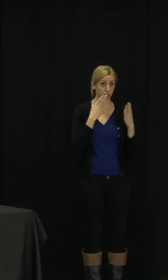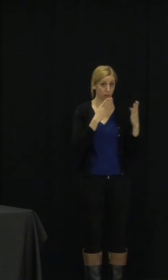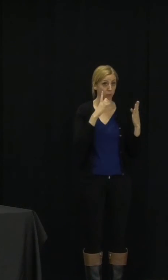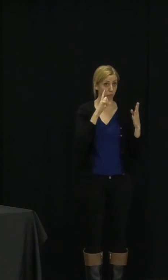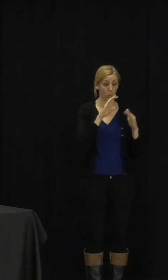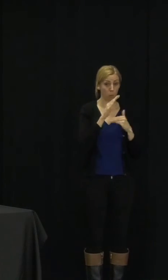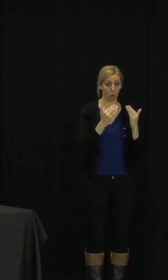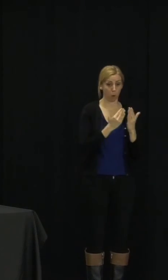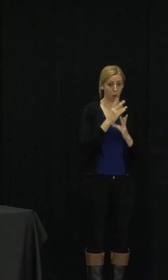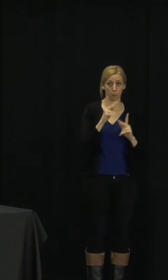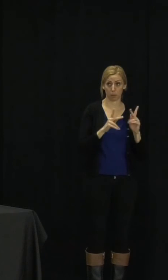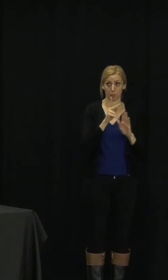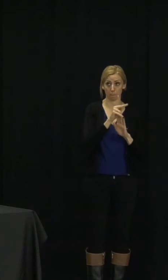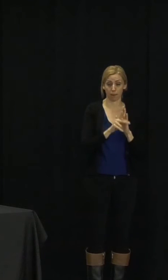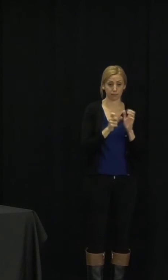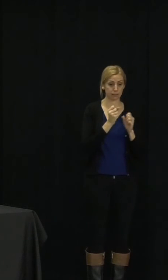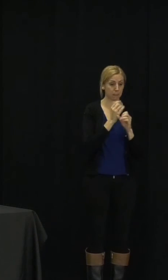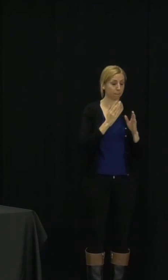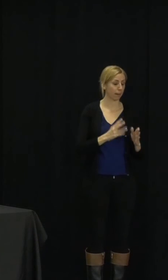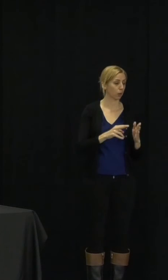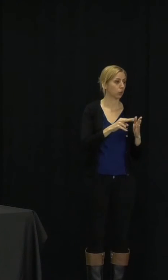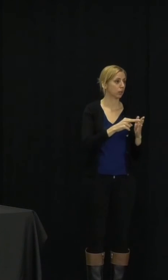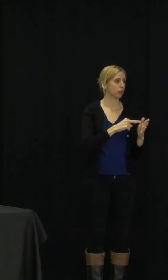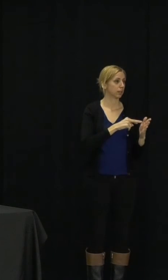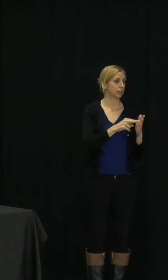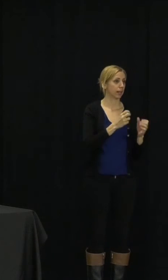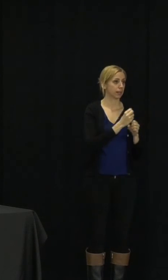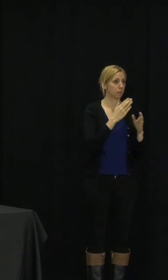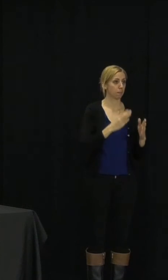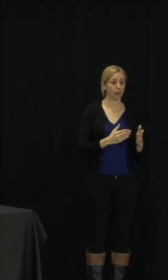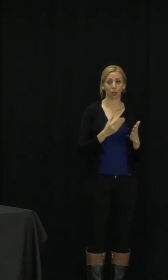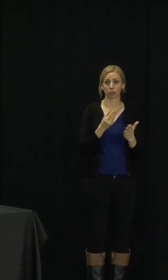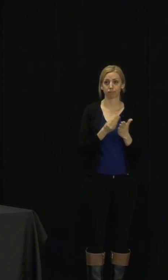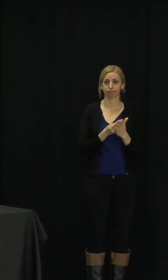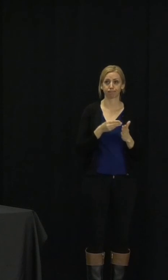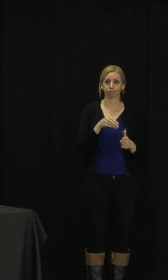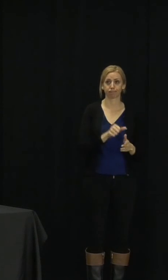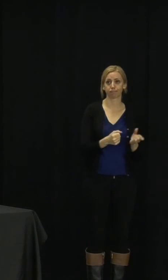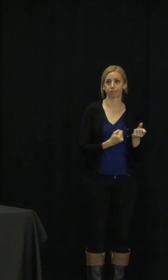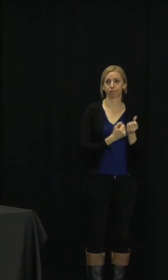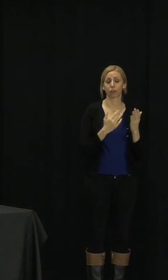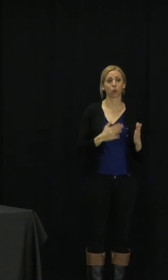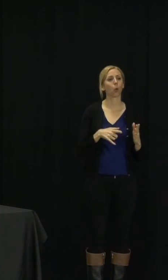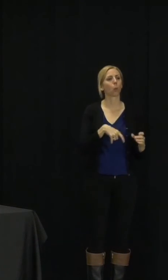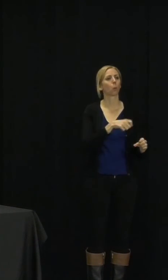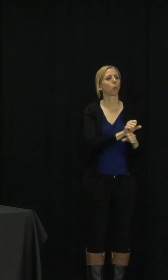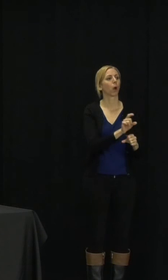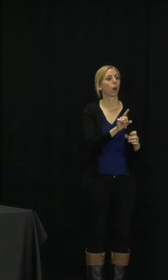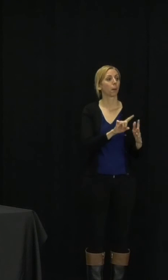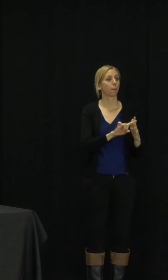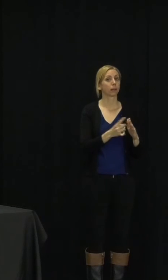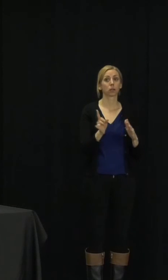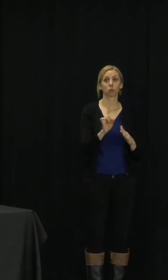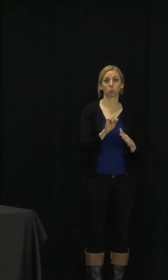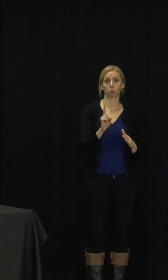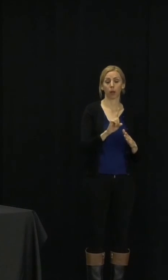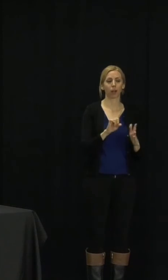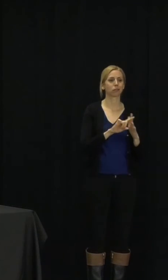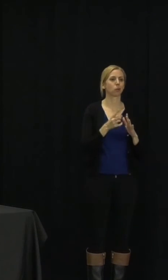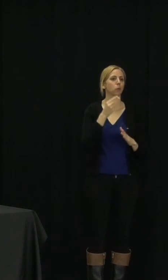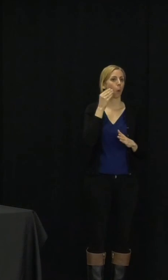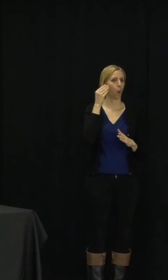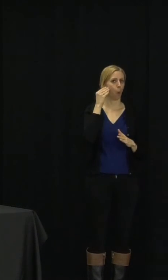those large institutions? Just think about it for a moment. Because no barriers have been created for them. You know, we don't